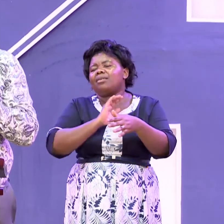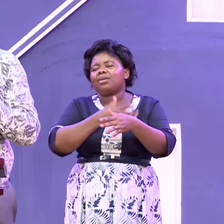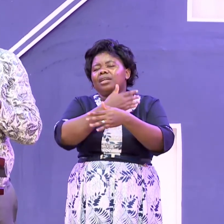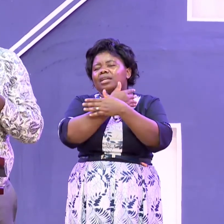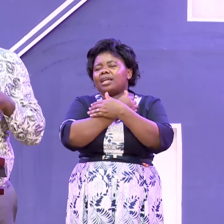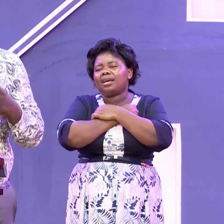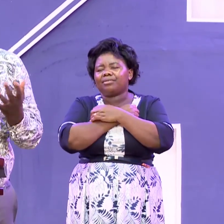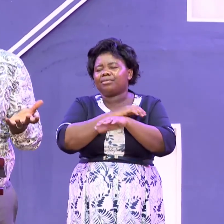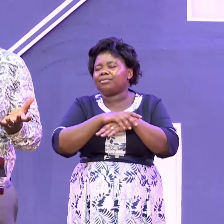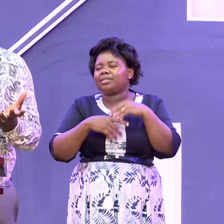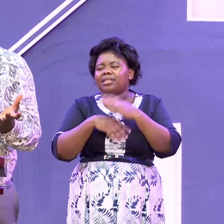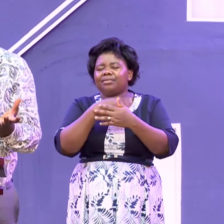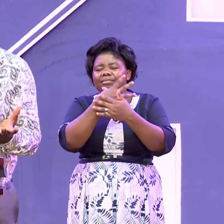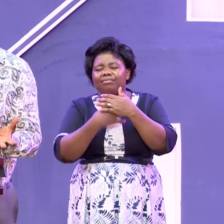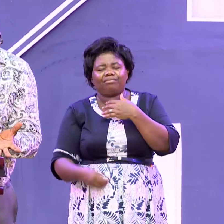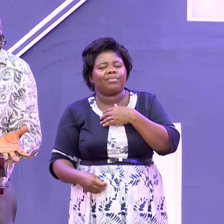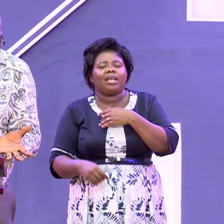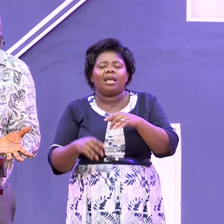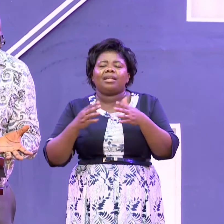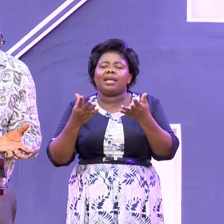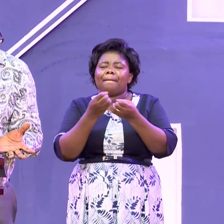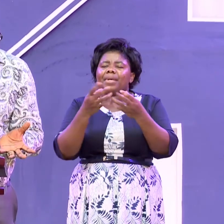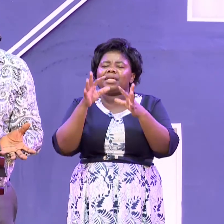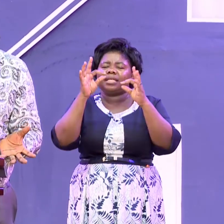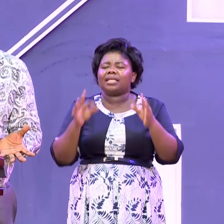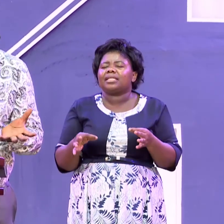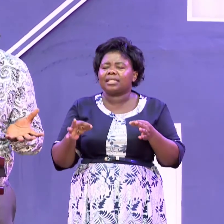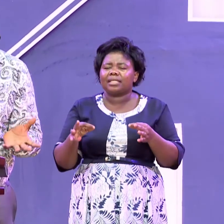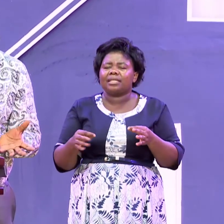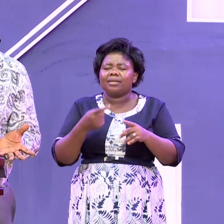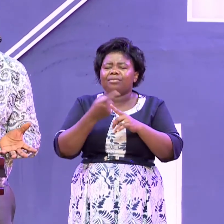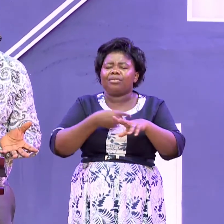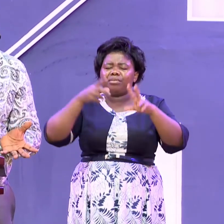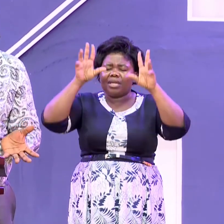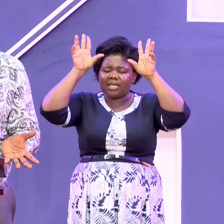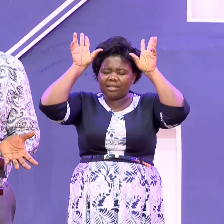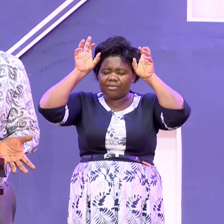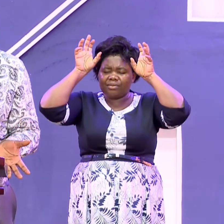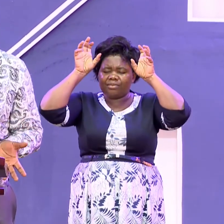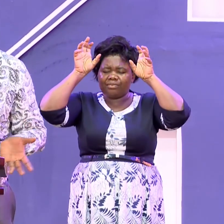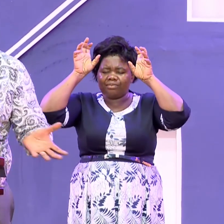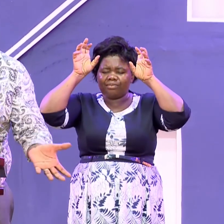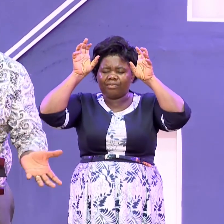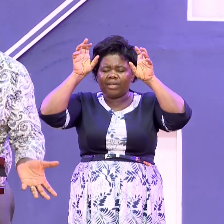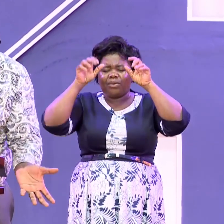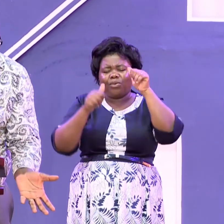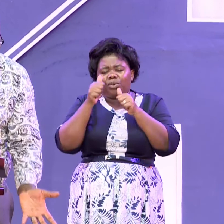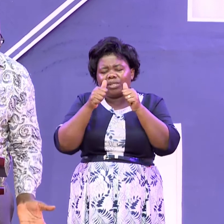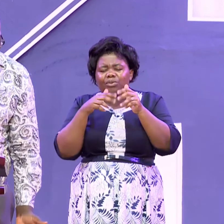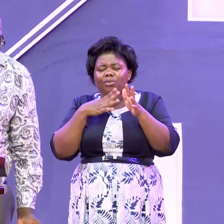Lord. There are so many things from the devil targeting our